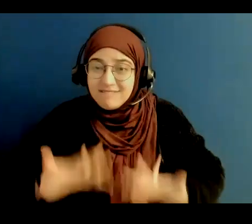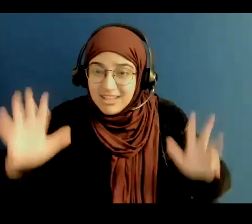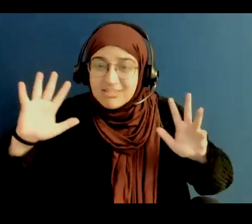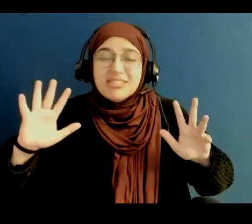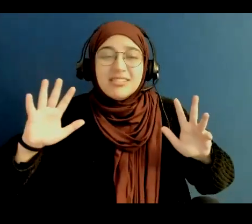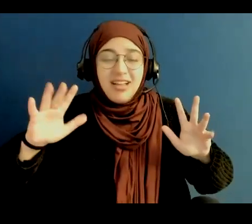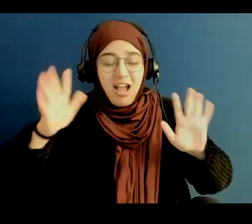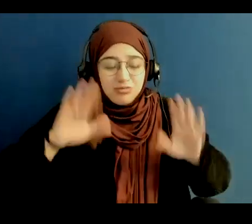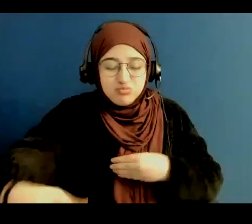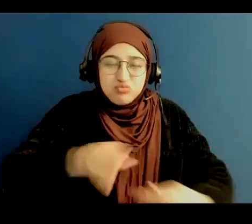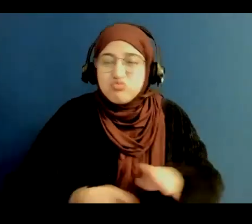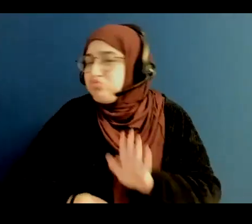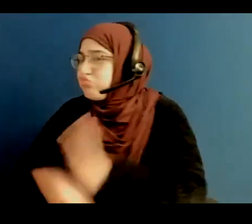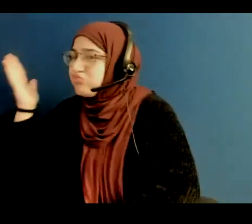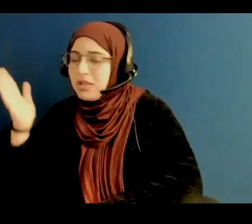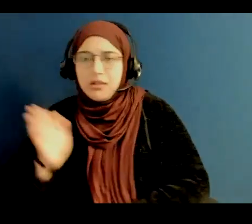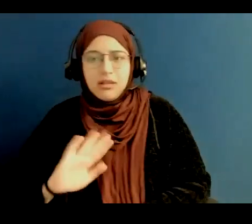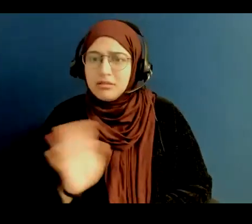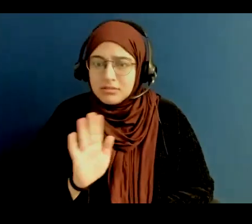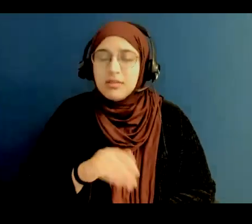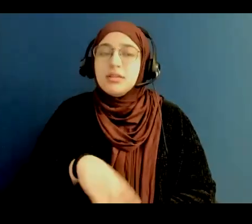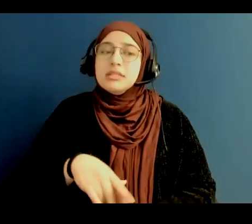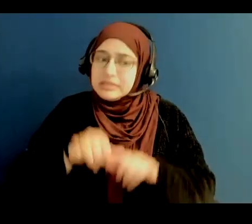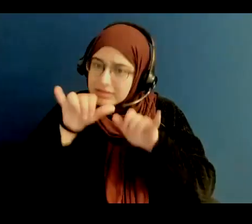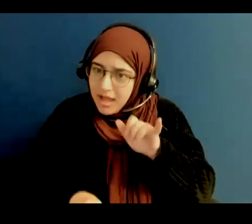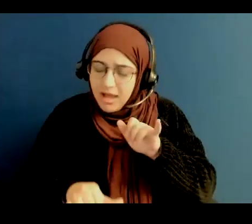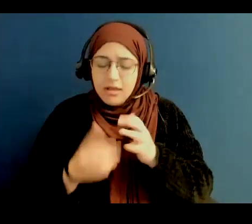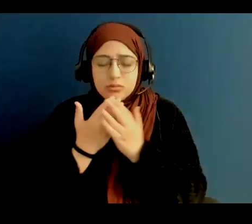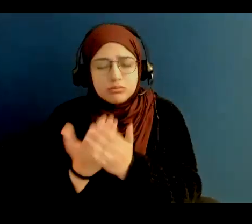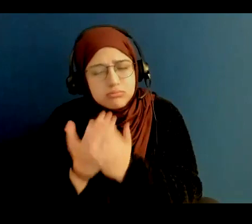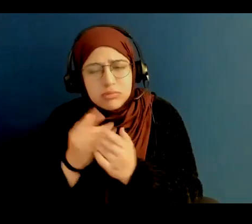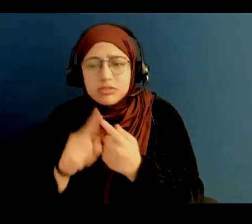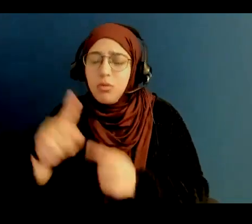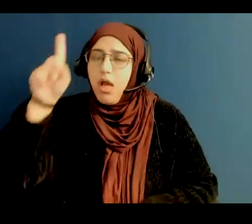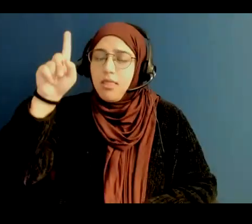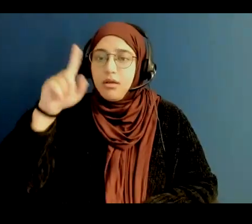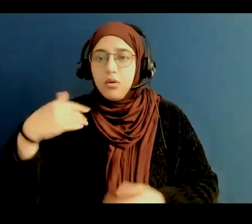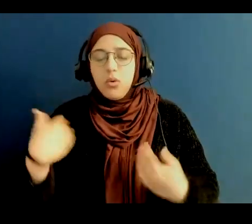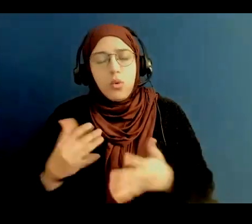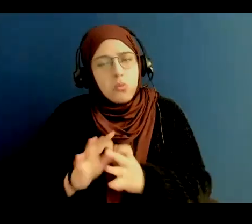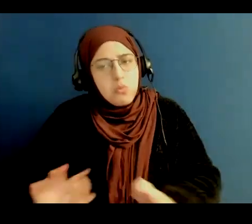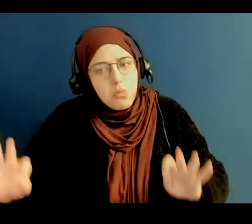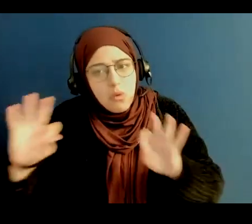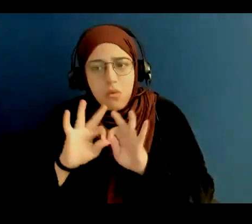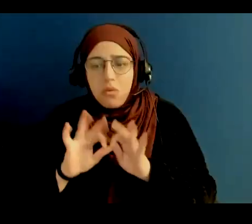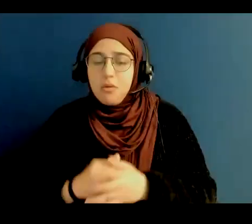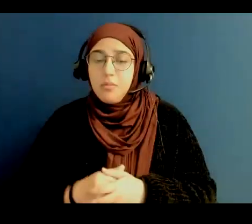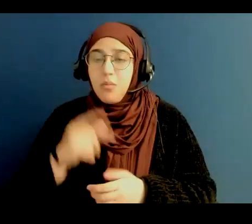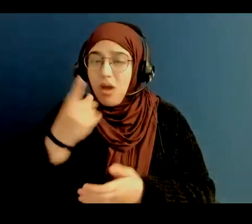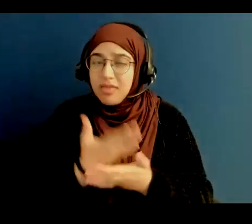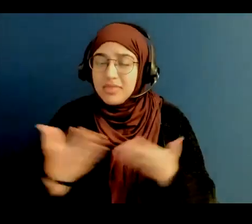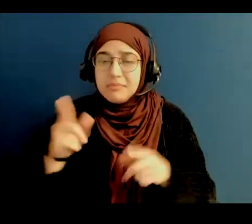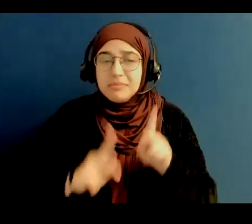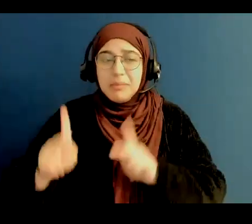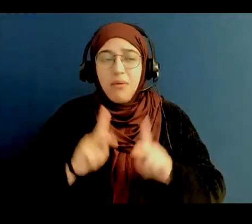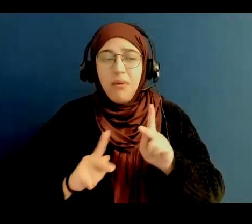Stay seated and make loads of dua. It's very, very important. One of the things that people neglect is making dua